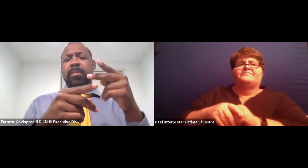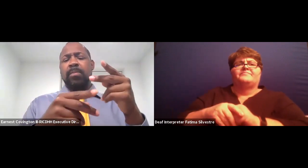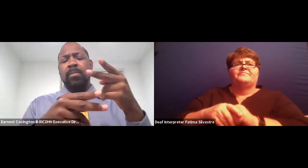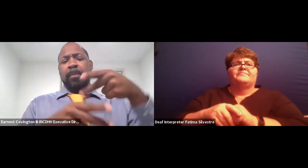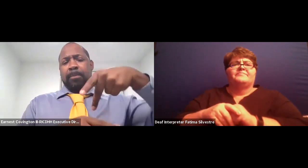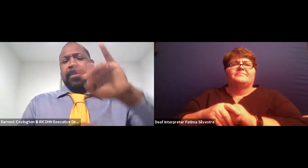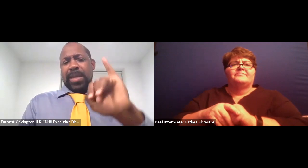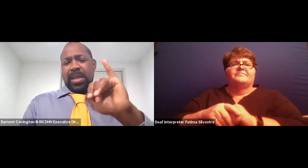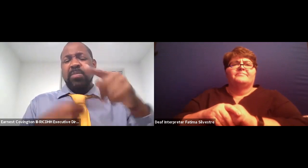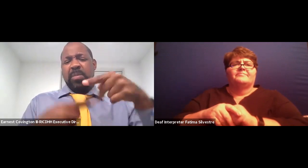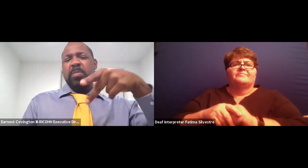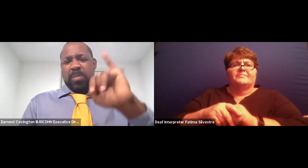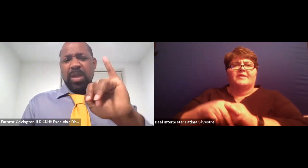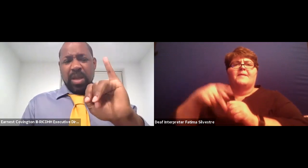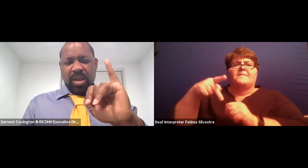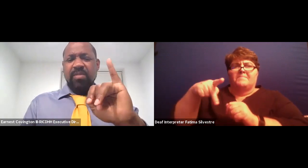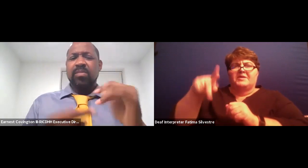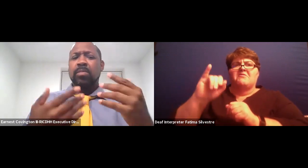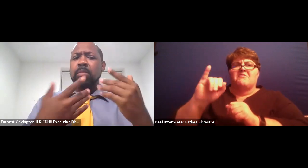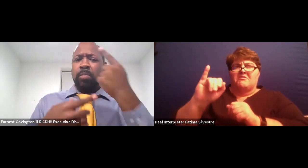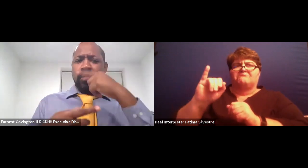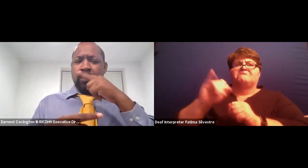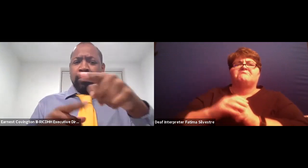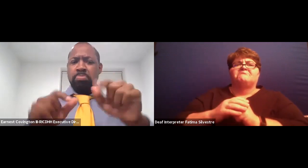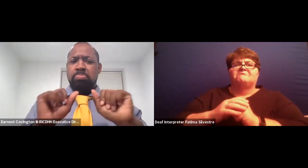to Partners Interpreting.